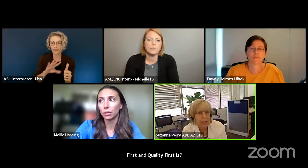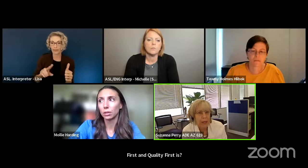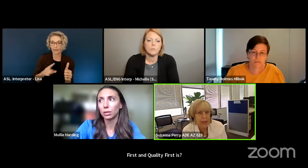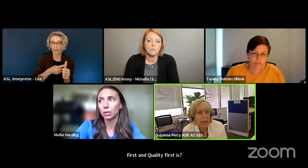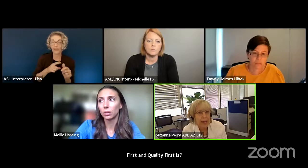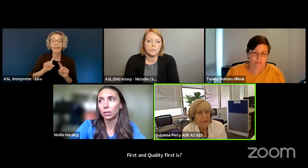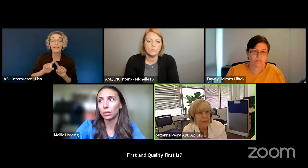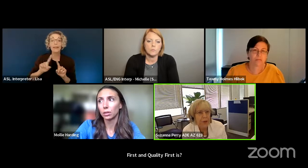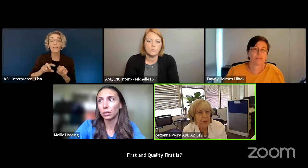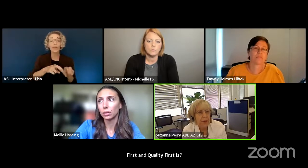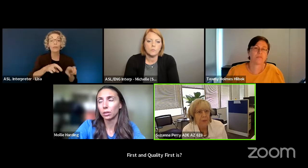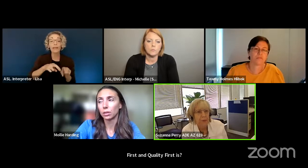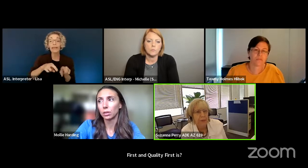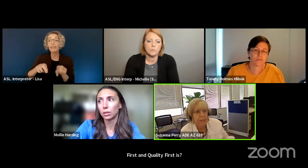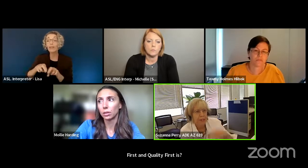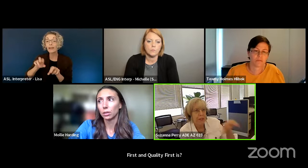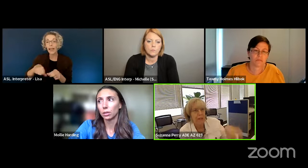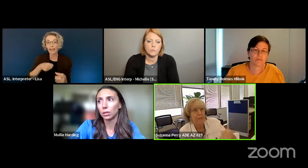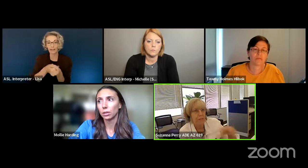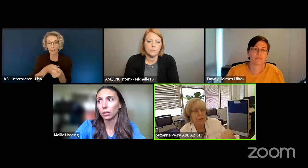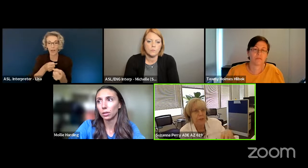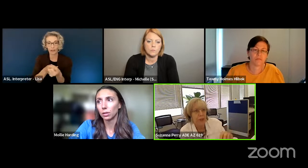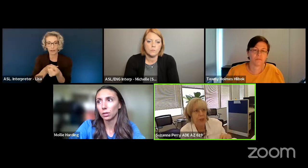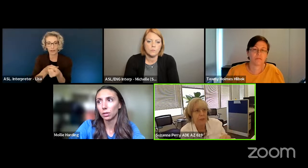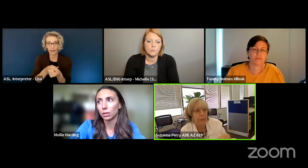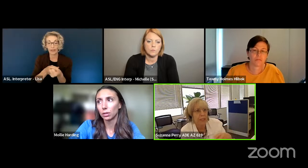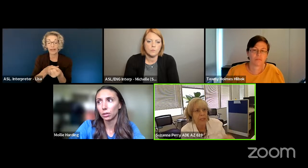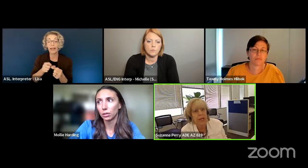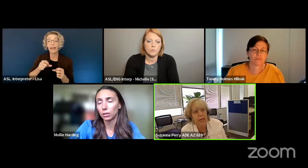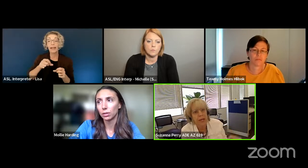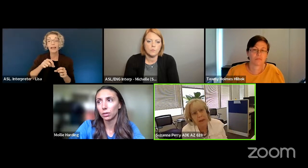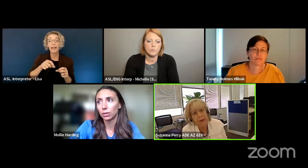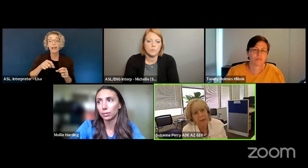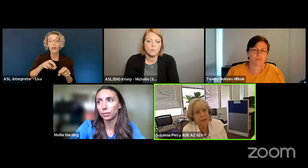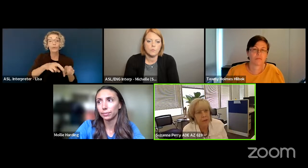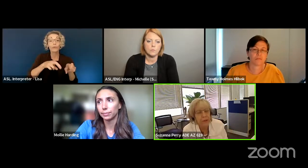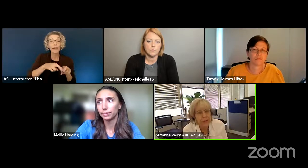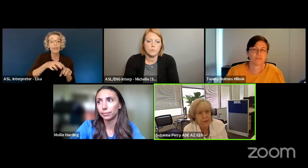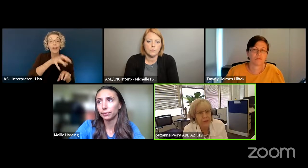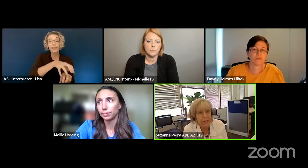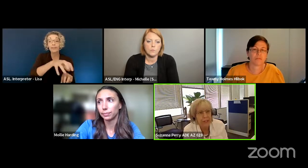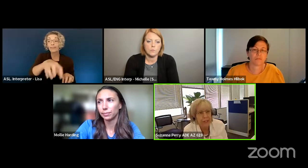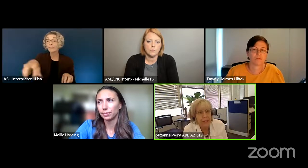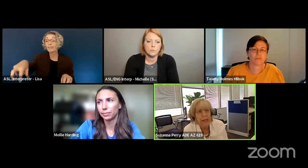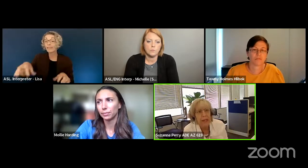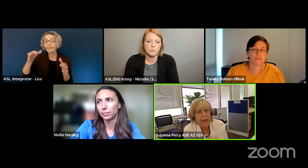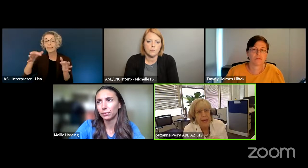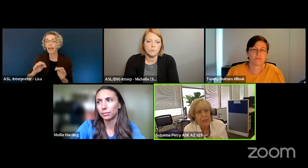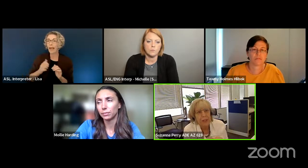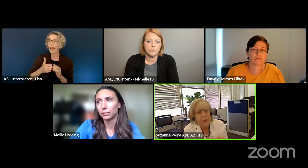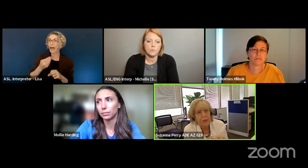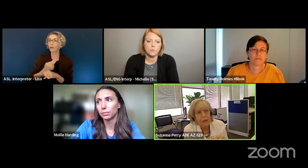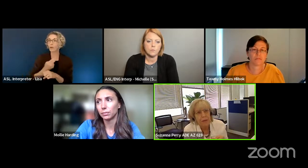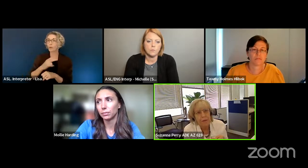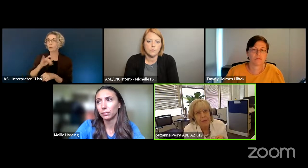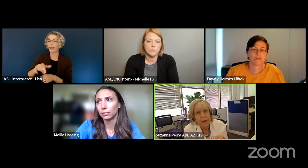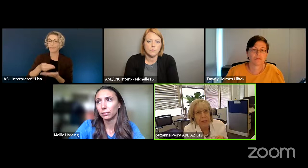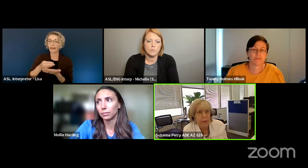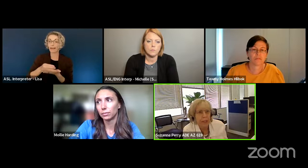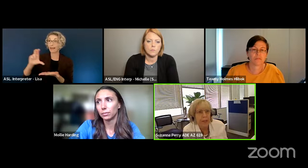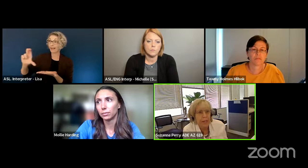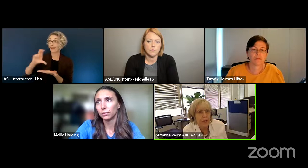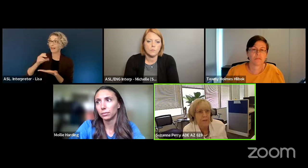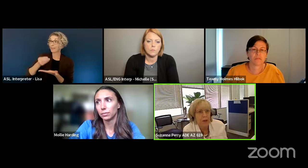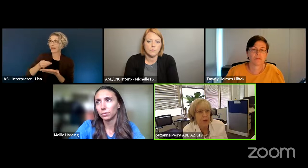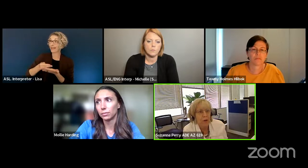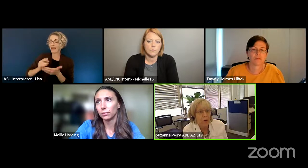sponsor. And so the regions decide how they'll use their funds. And so if there's a